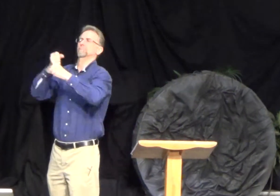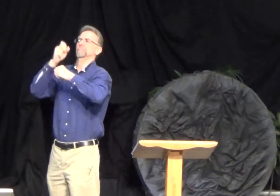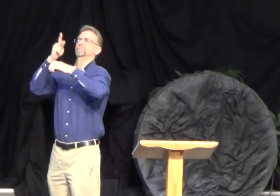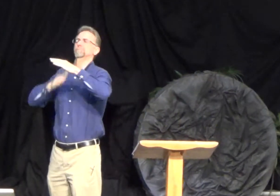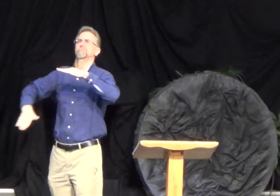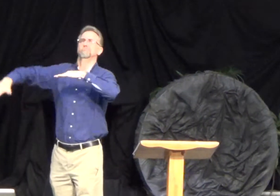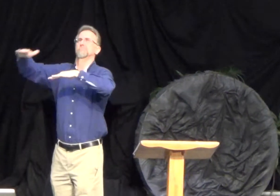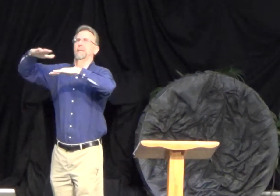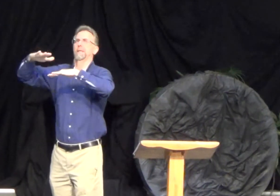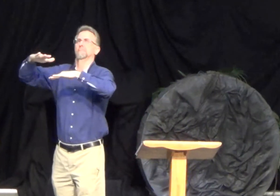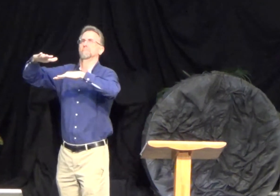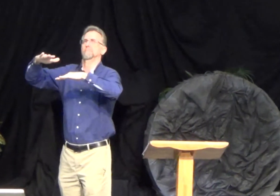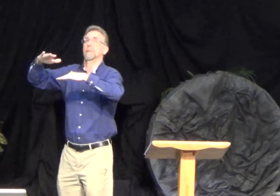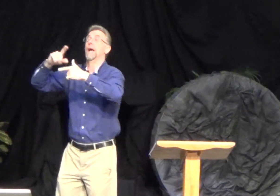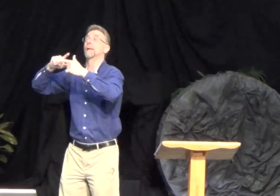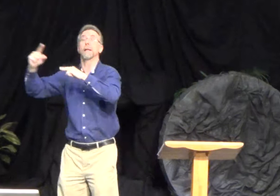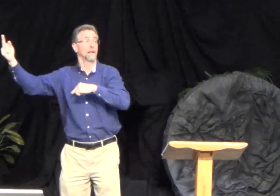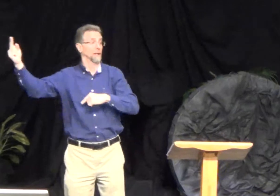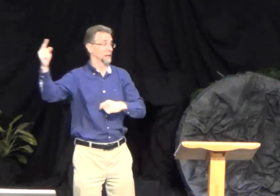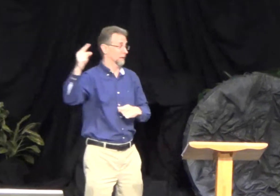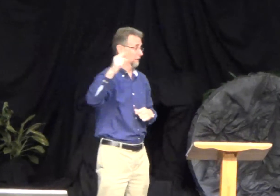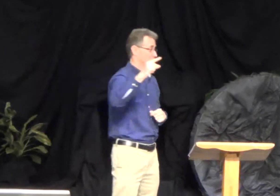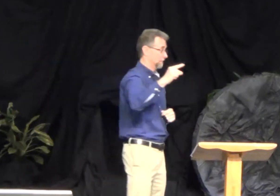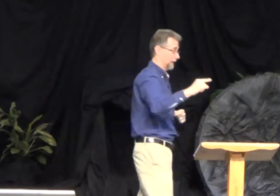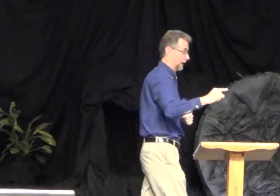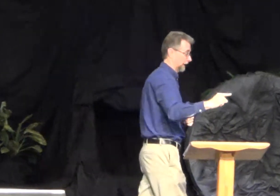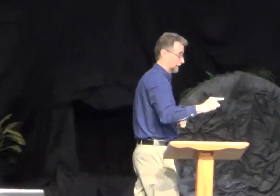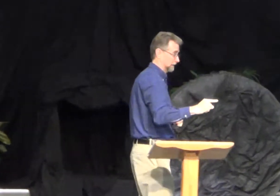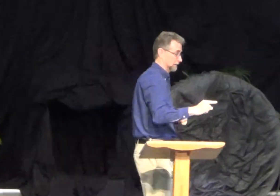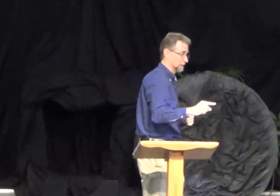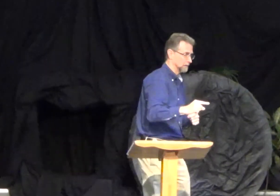himself a kingdom and then to return.